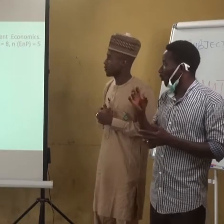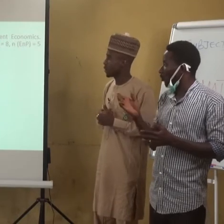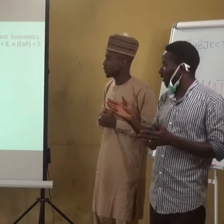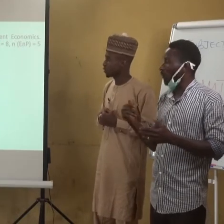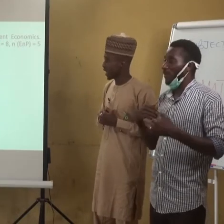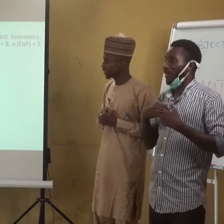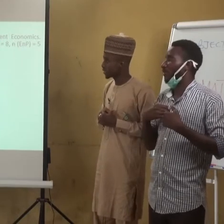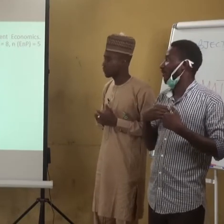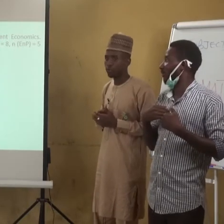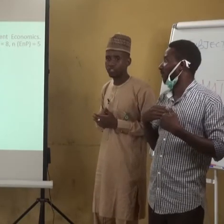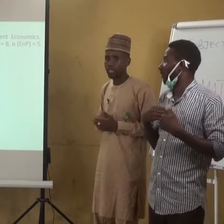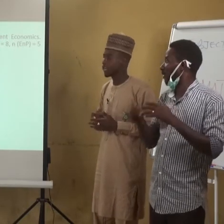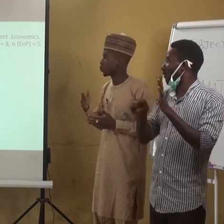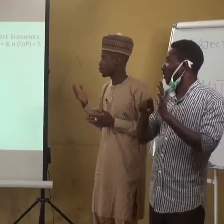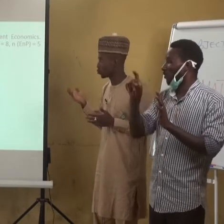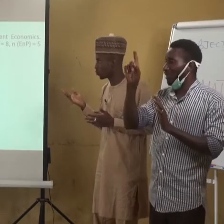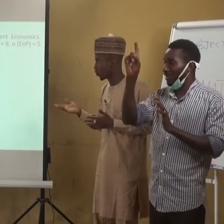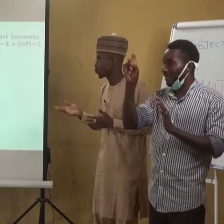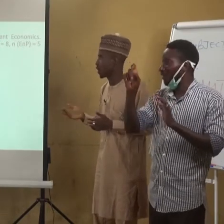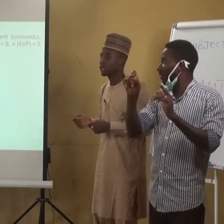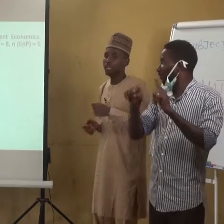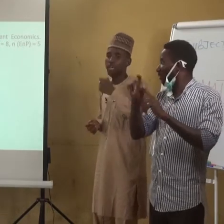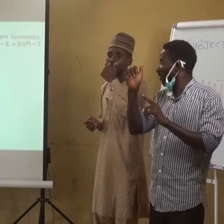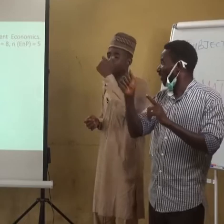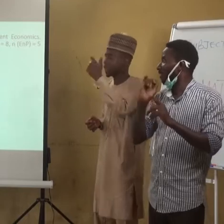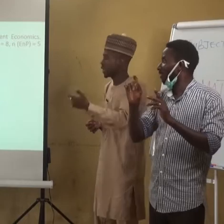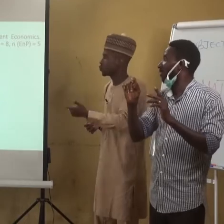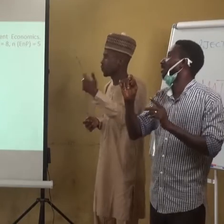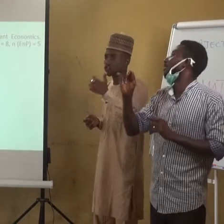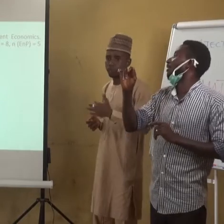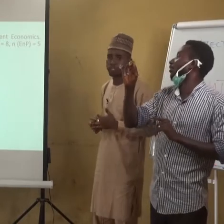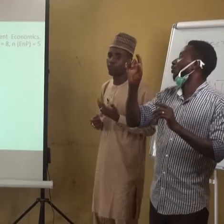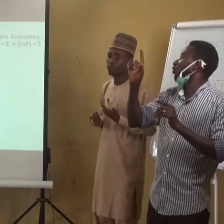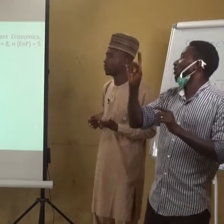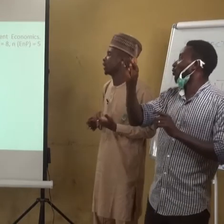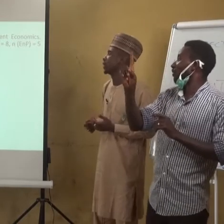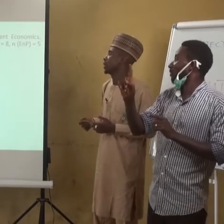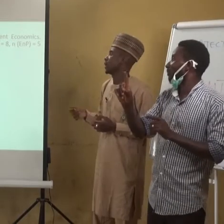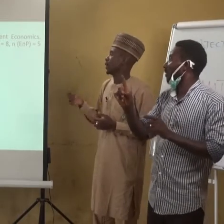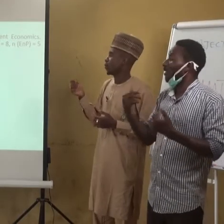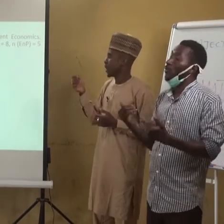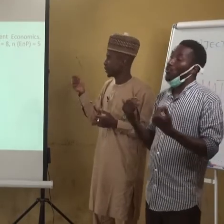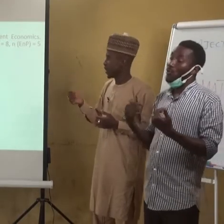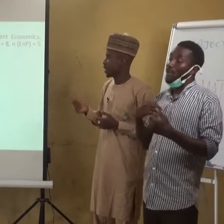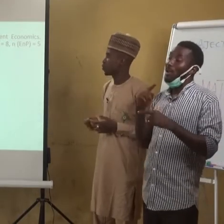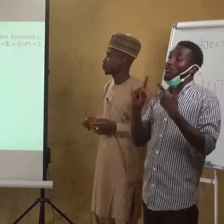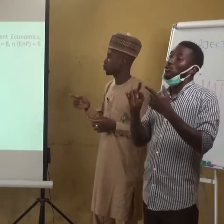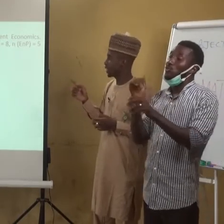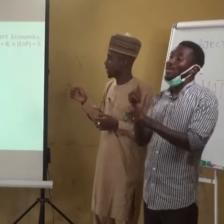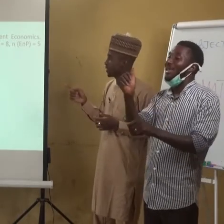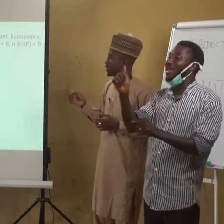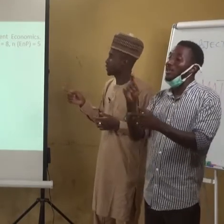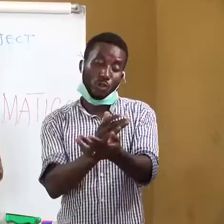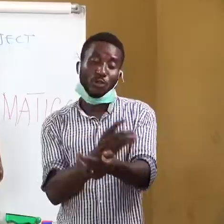therefore, we have minus X plus A equals to 21. Now we make A to be the subject of the formula. We have A equals